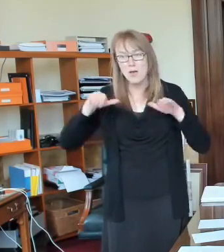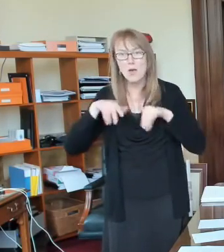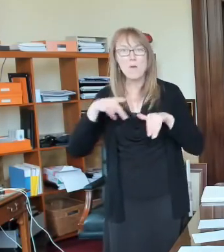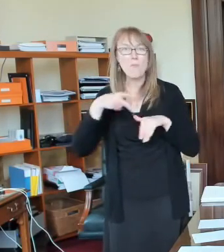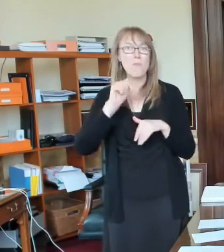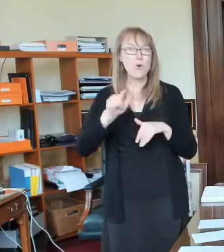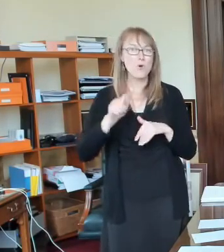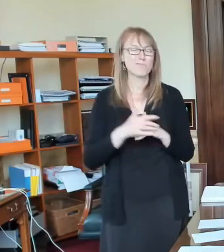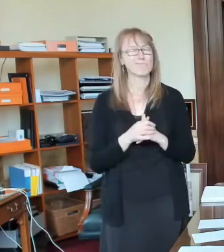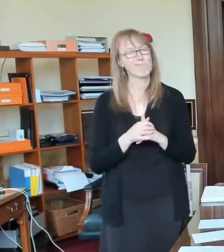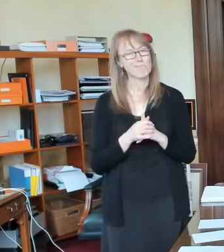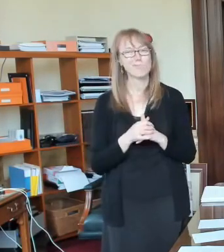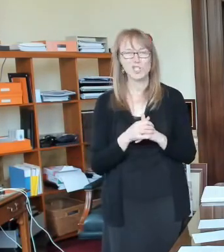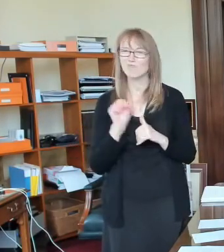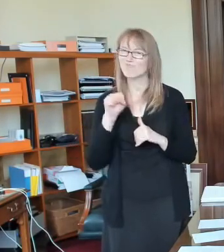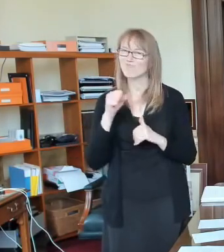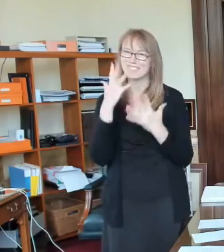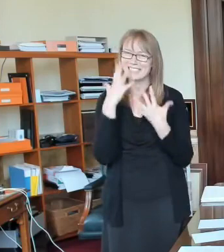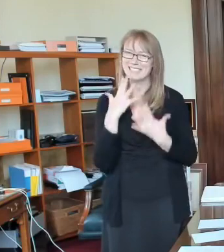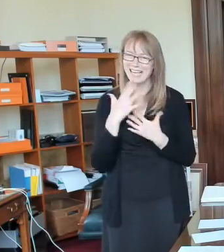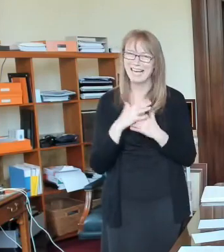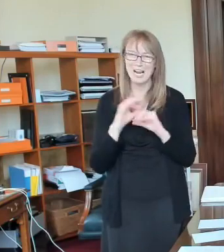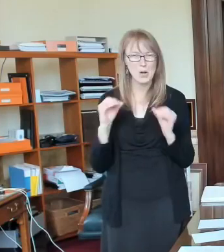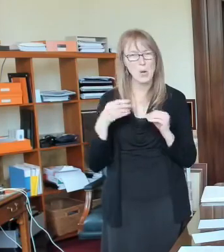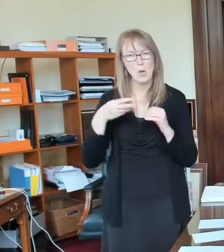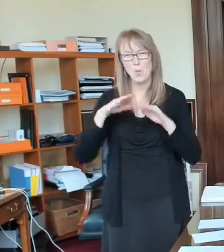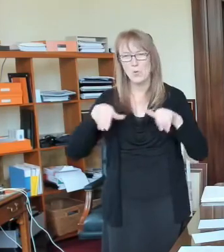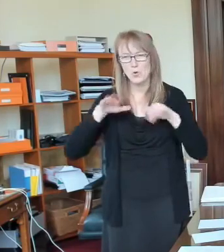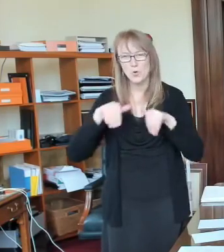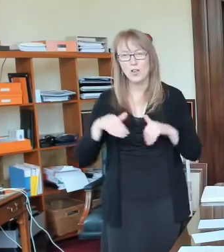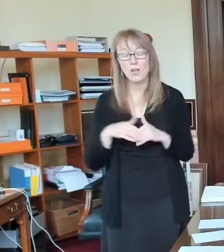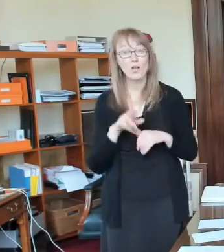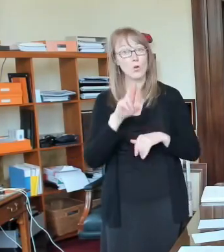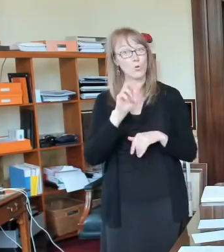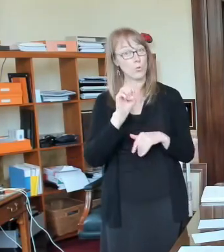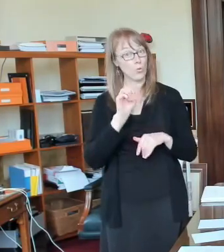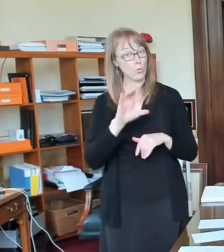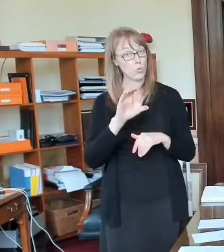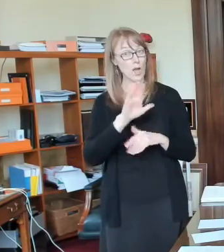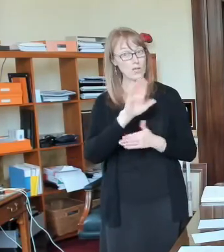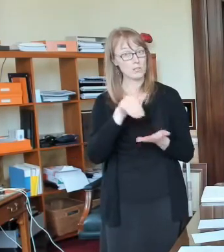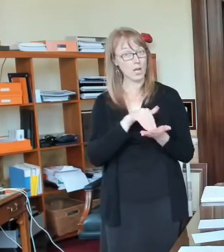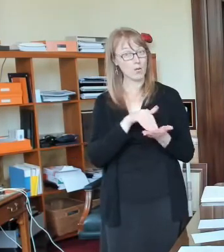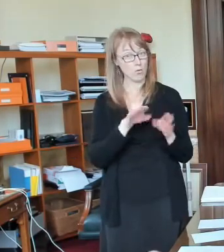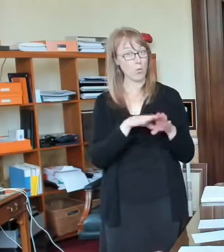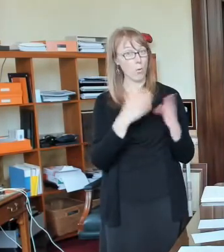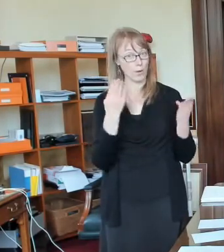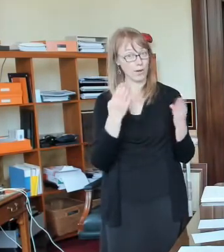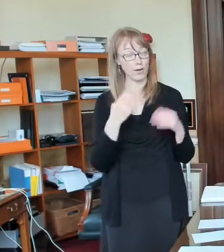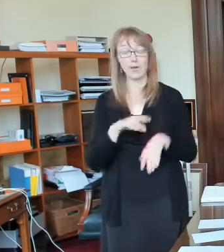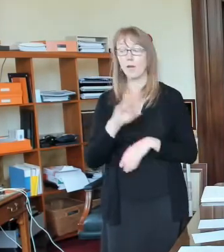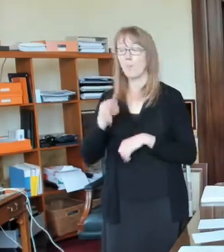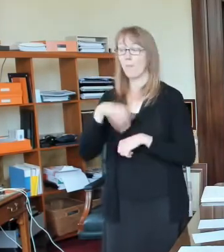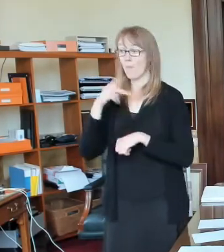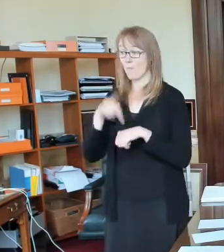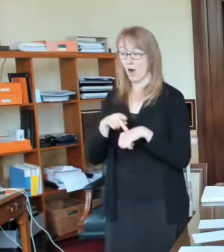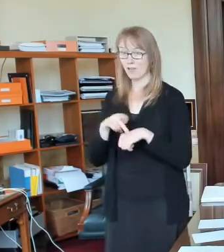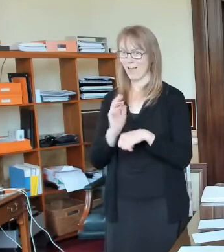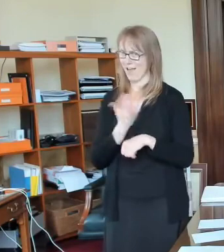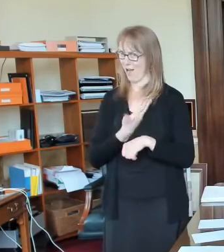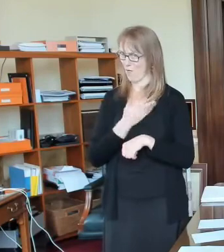that pools are not going to open. But rec centers are open, parks are open. Our parks in the city of St. Louis have stayed open the entire